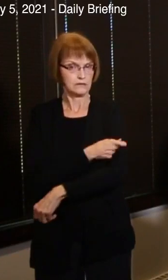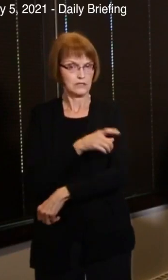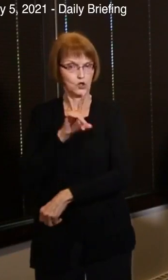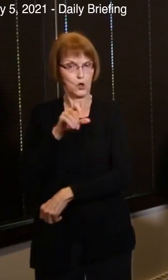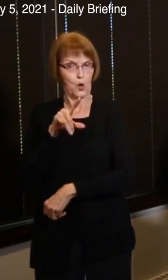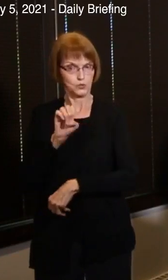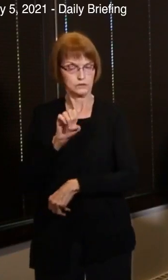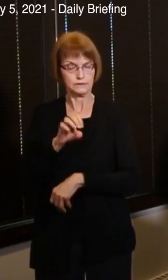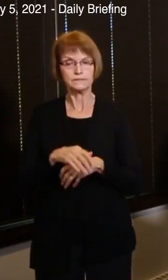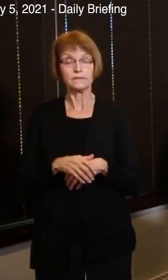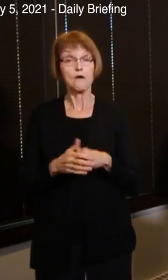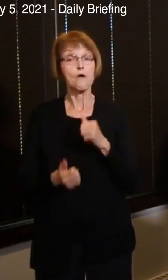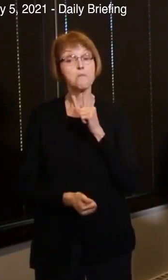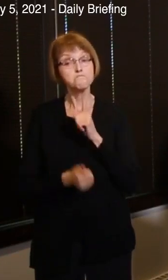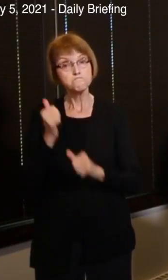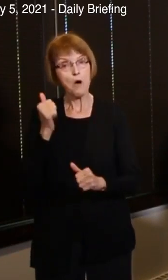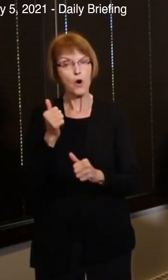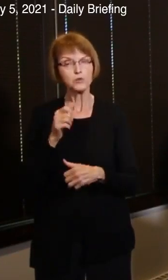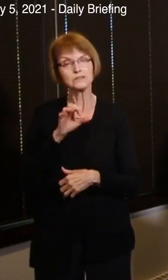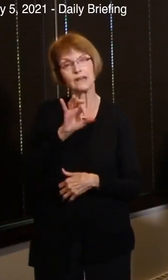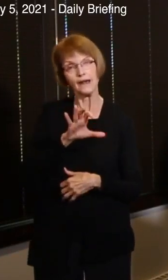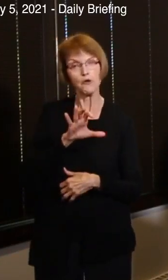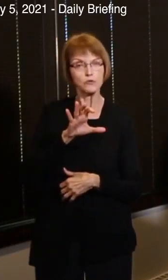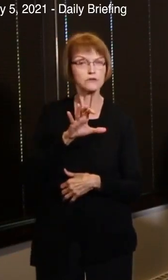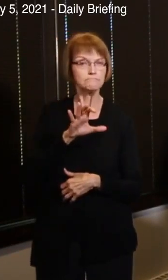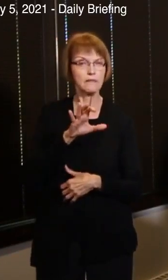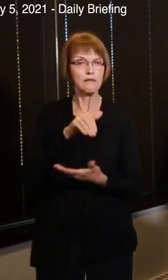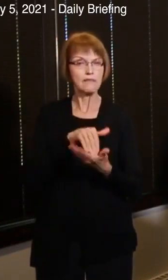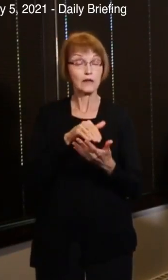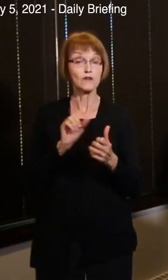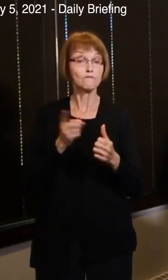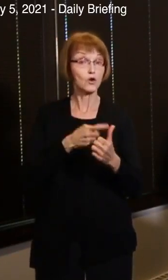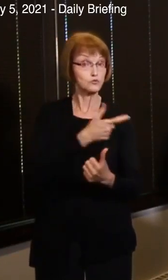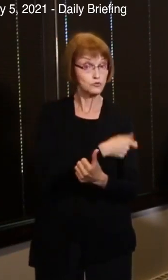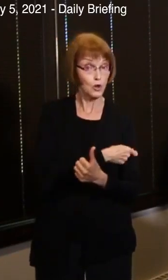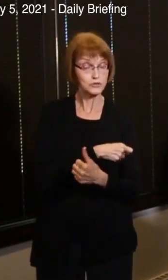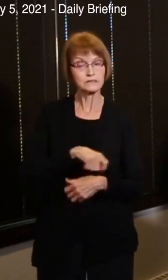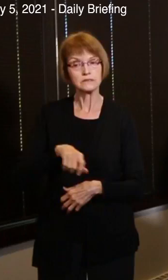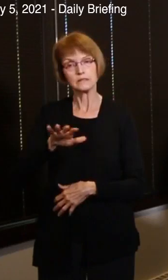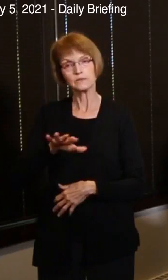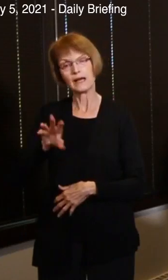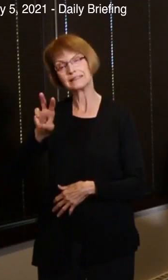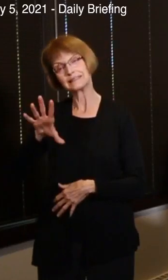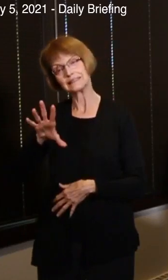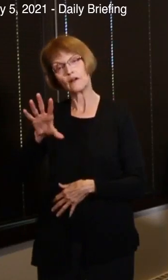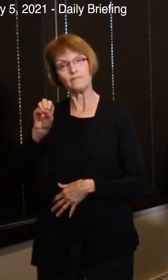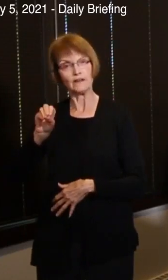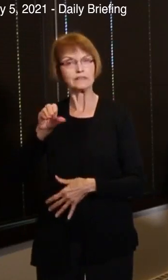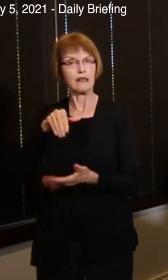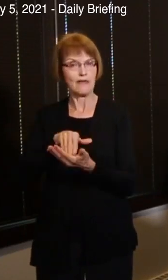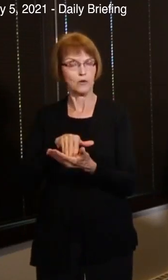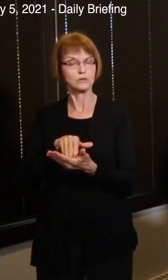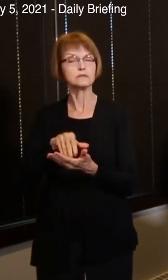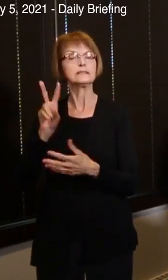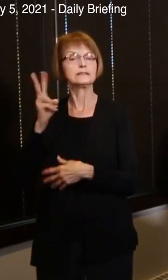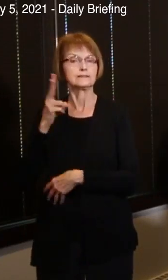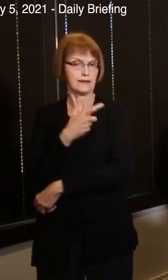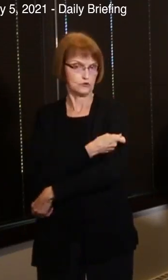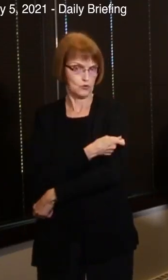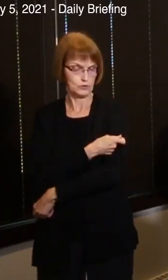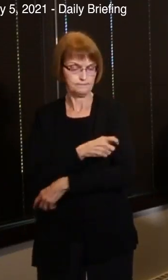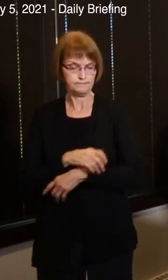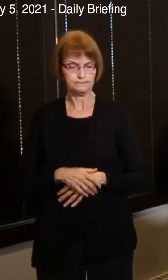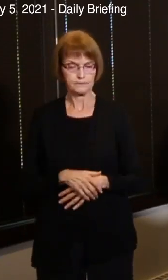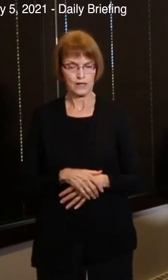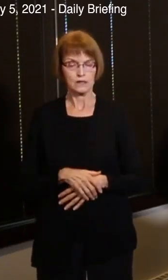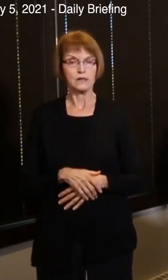Now, the majority of those, around 900,000, are first doses, and then around 650,000 second doses.